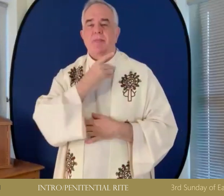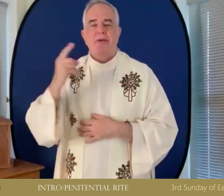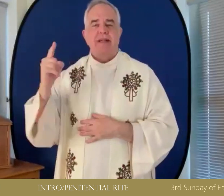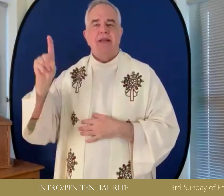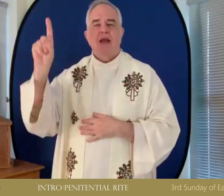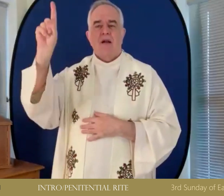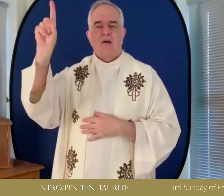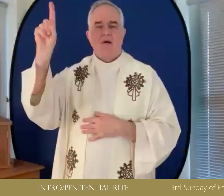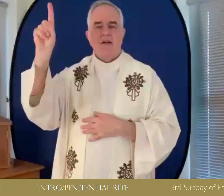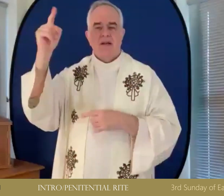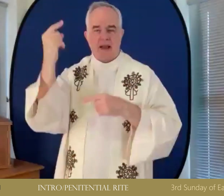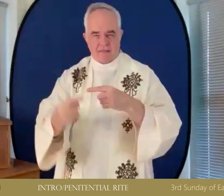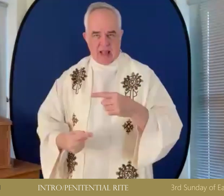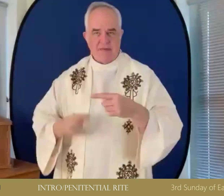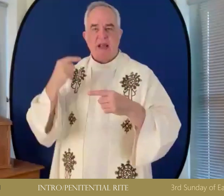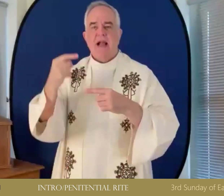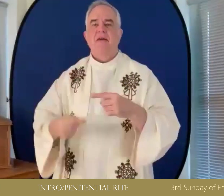Spirit, God forever and ever.